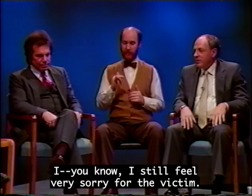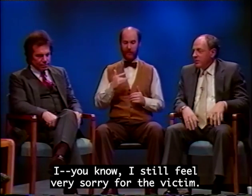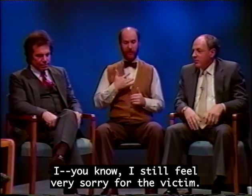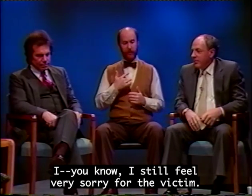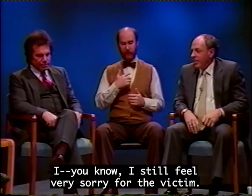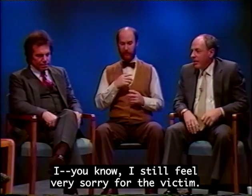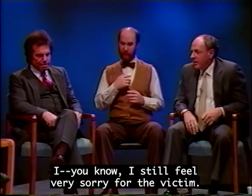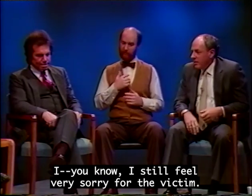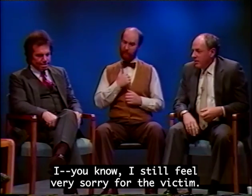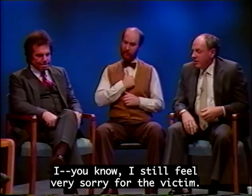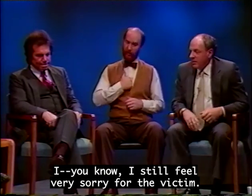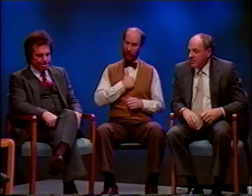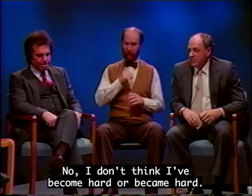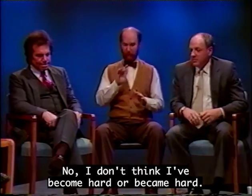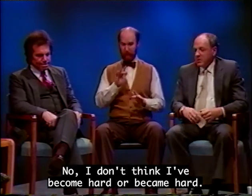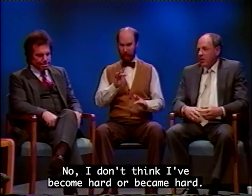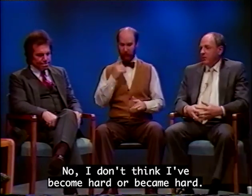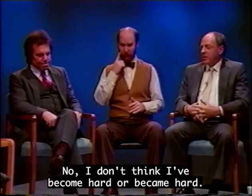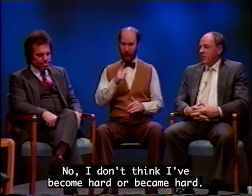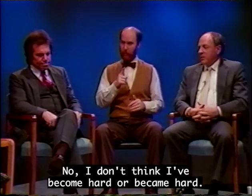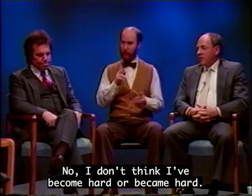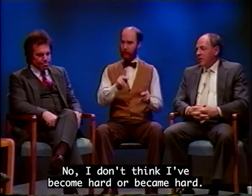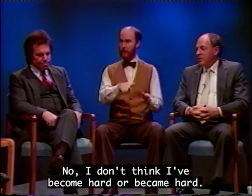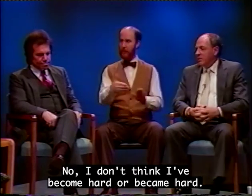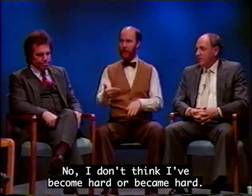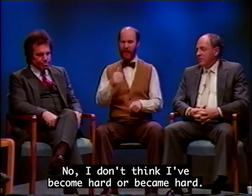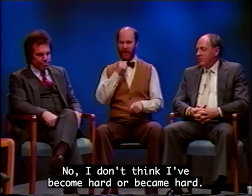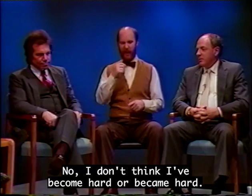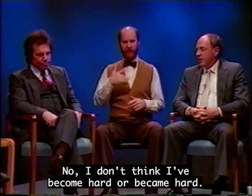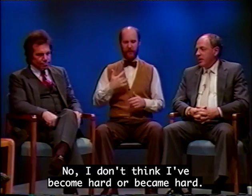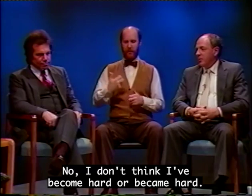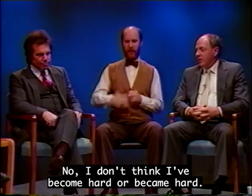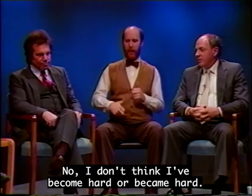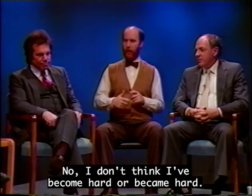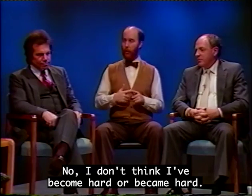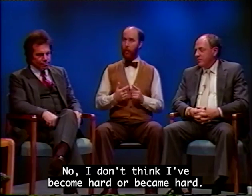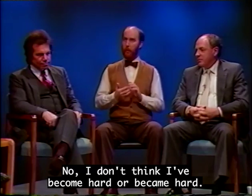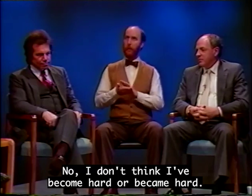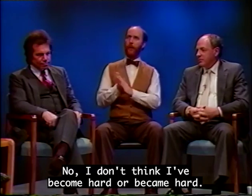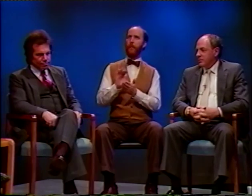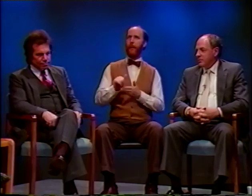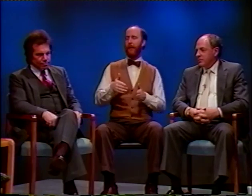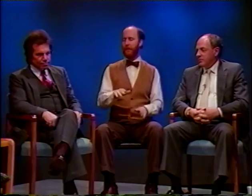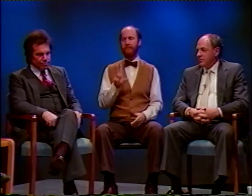for the victim. No, I don't think I've become hard or became hard.